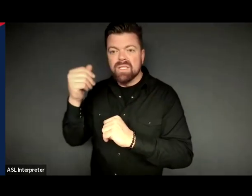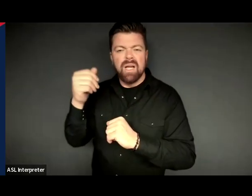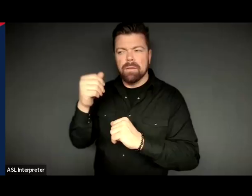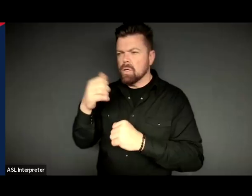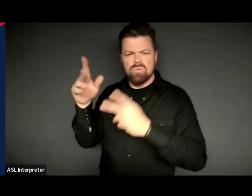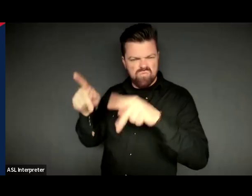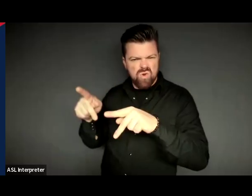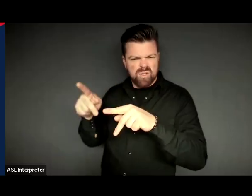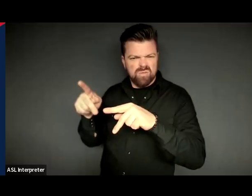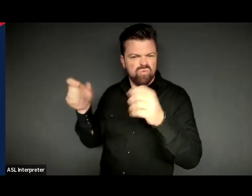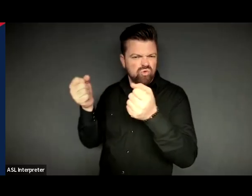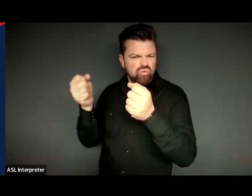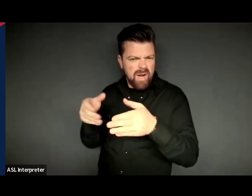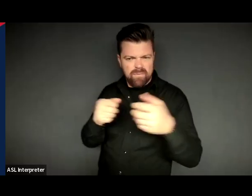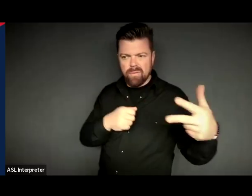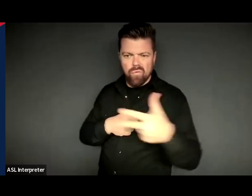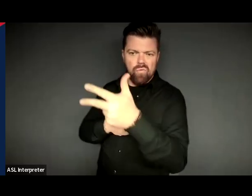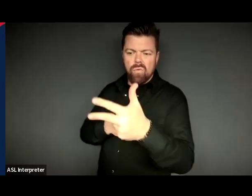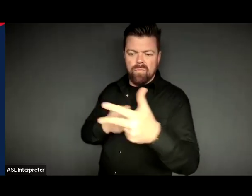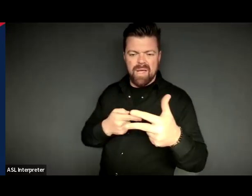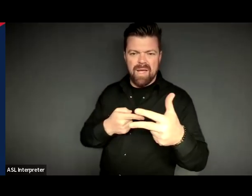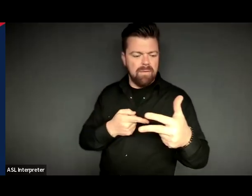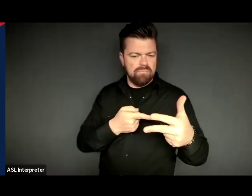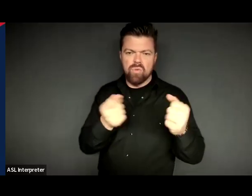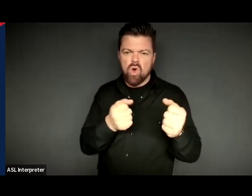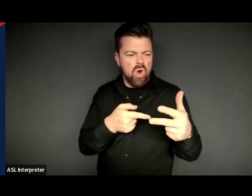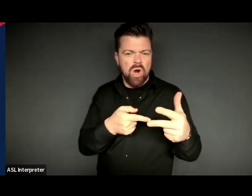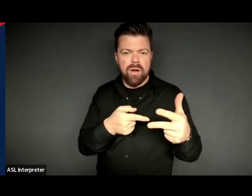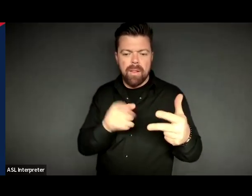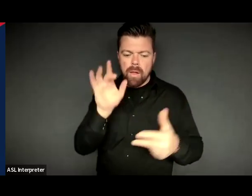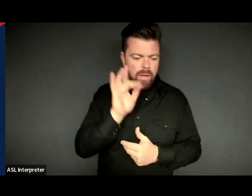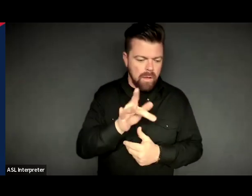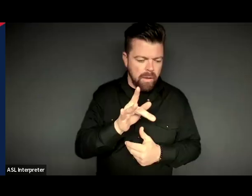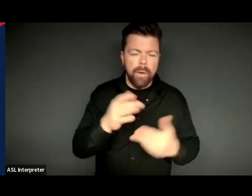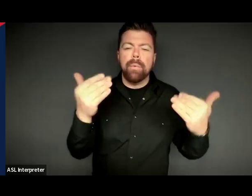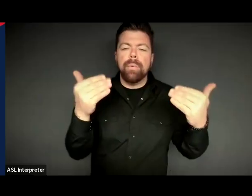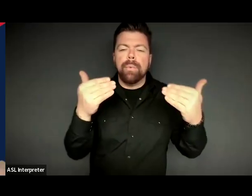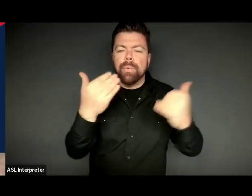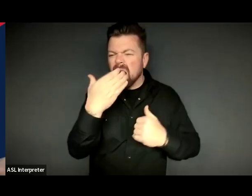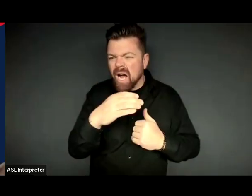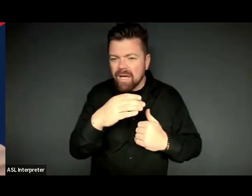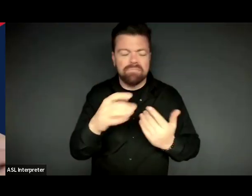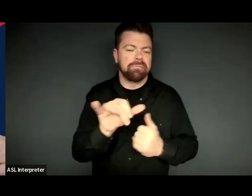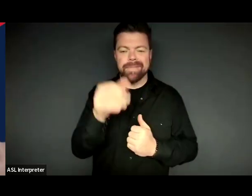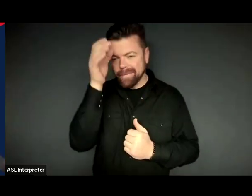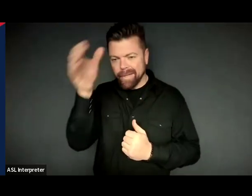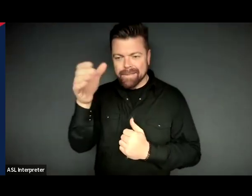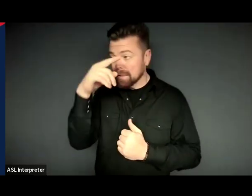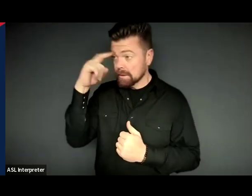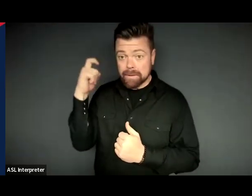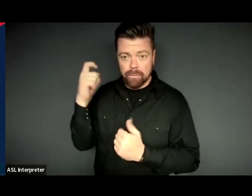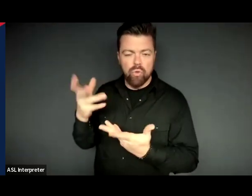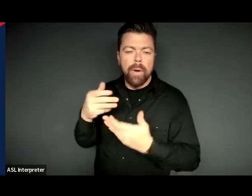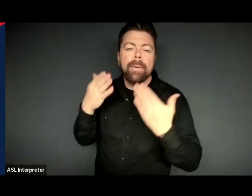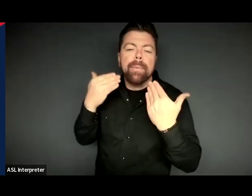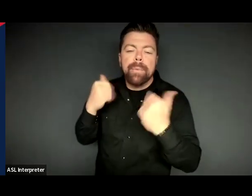car, uh, have your car heated before you get in your car. Like in the summertime, you want your car cool before you get into the car. So just